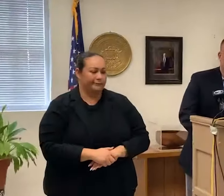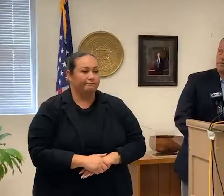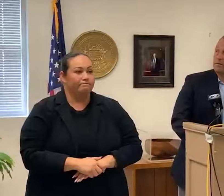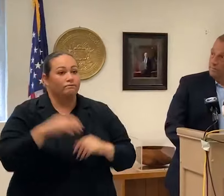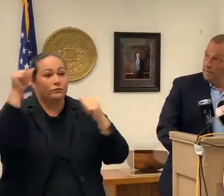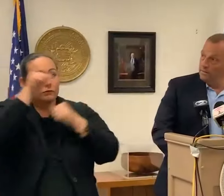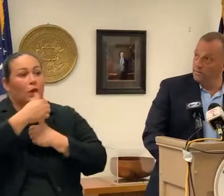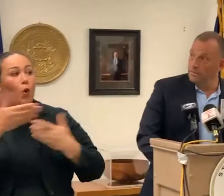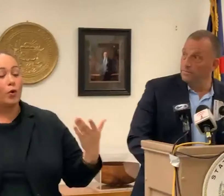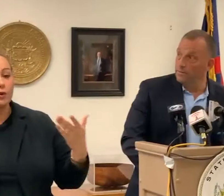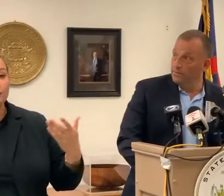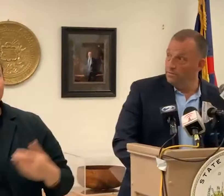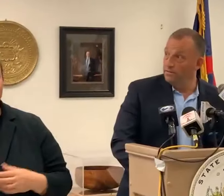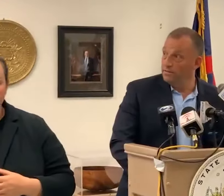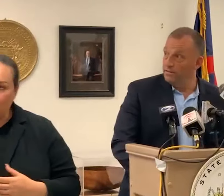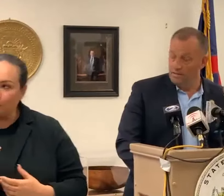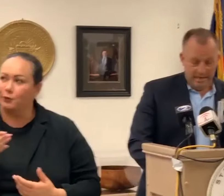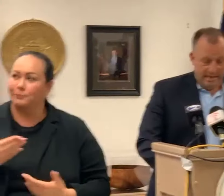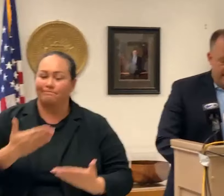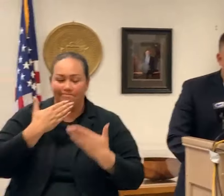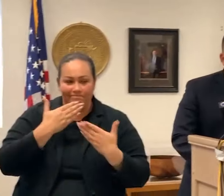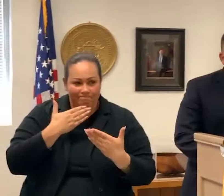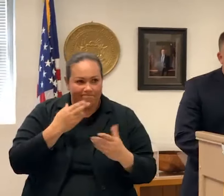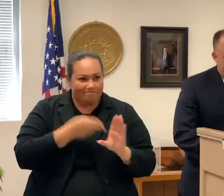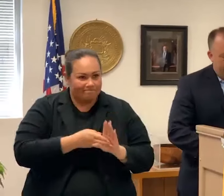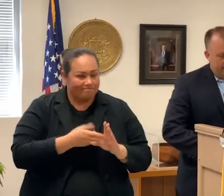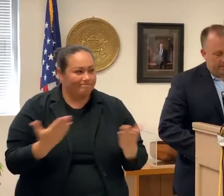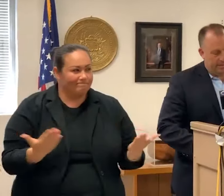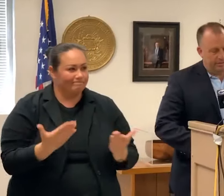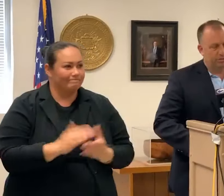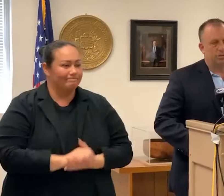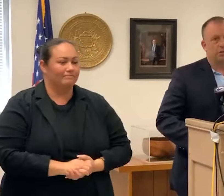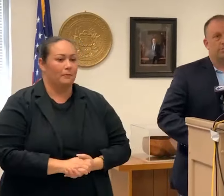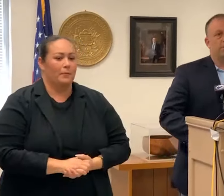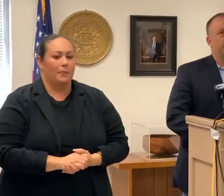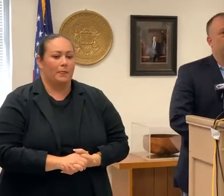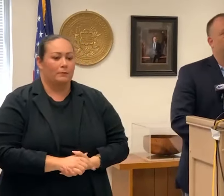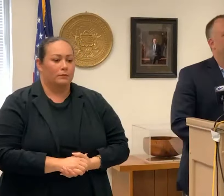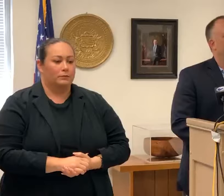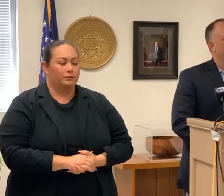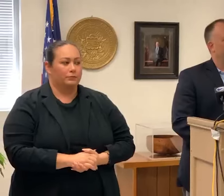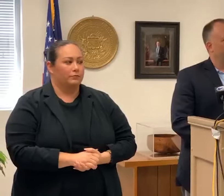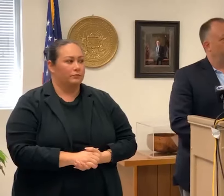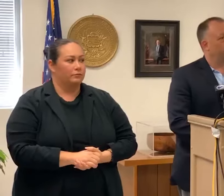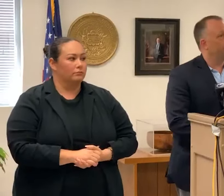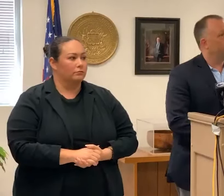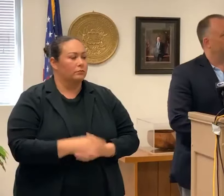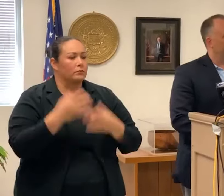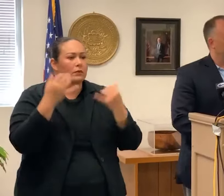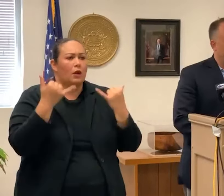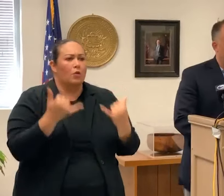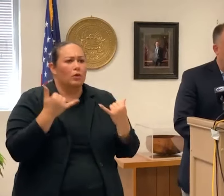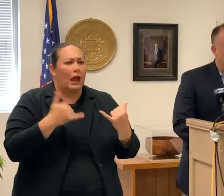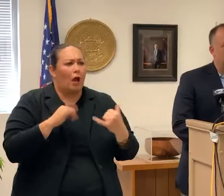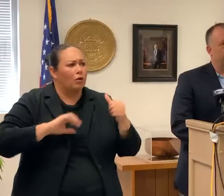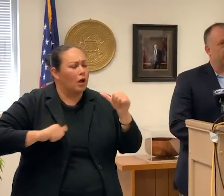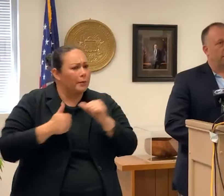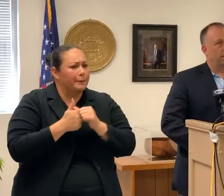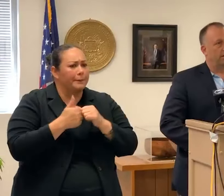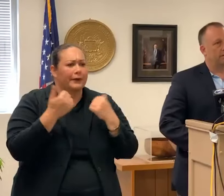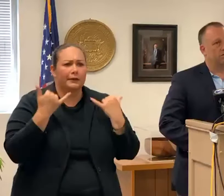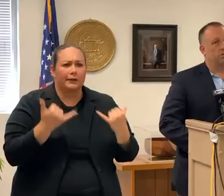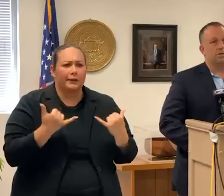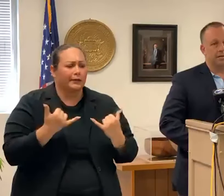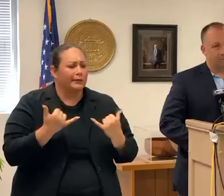Aloha, everyone. Mayor, great to be with you. And I'm just going to bring people up to speed with a few basic updates. We have a